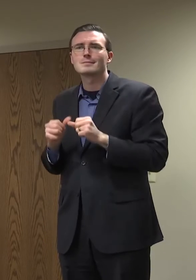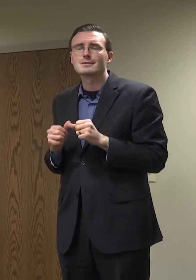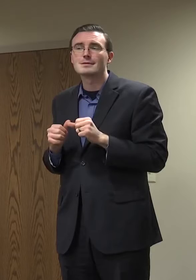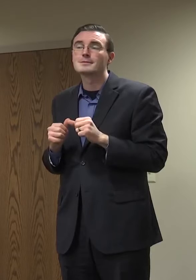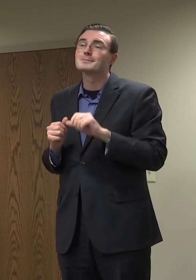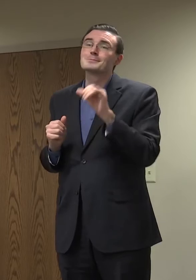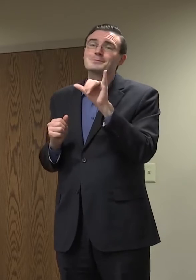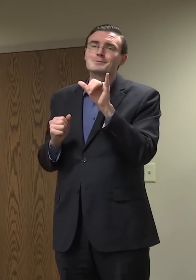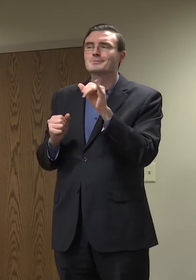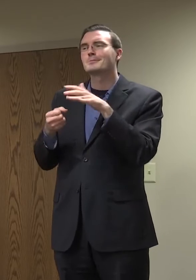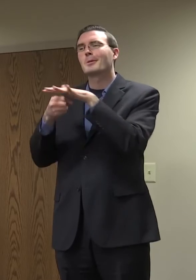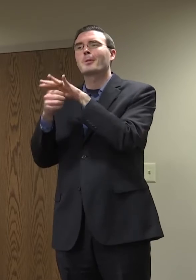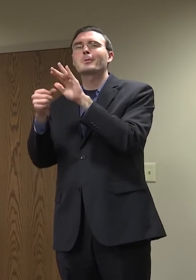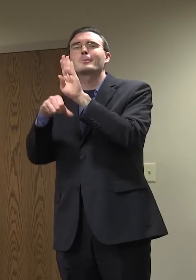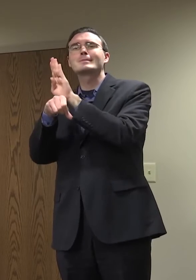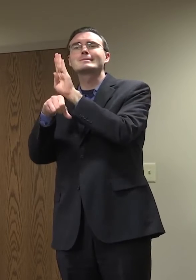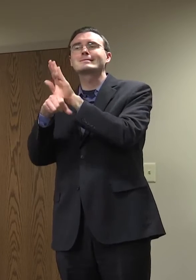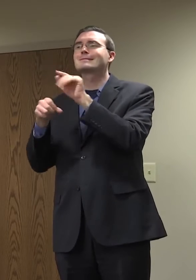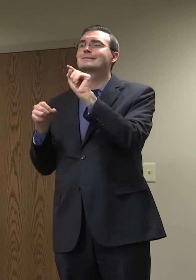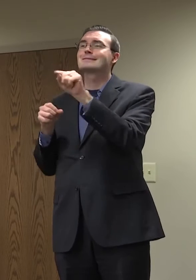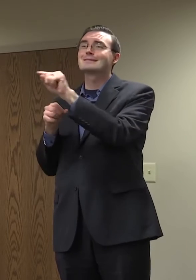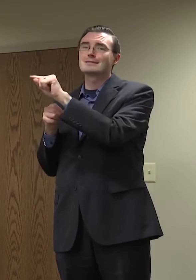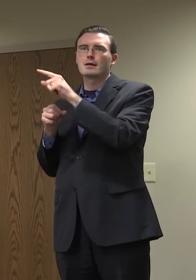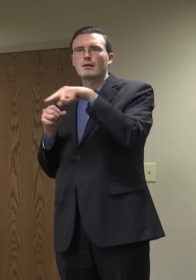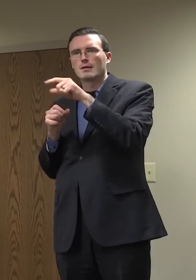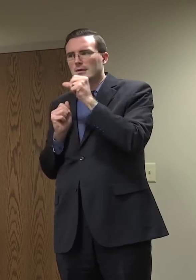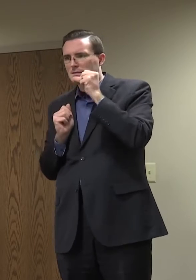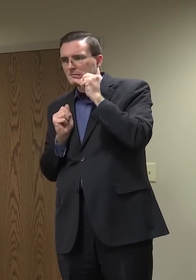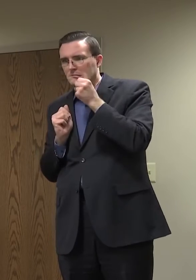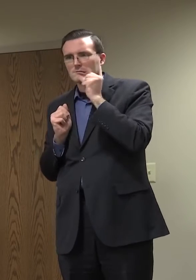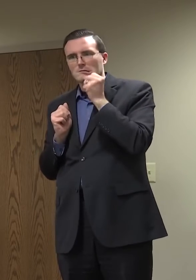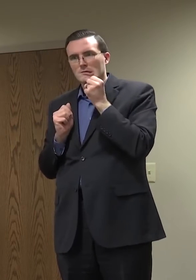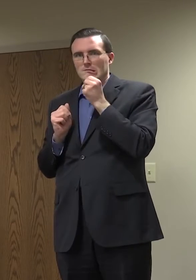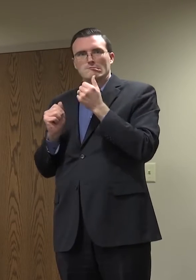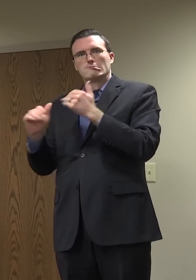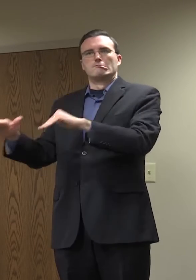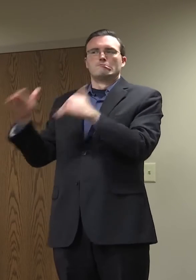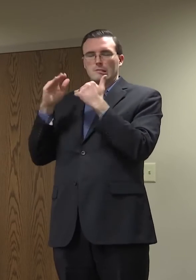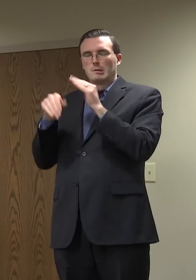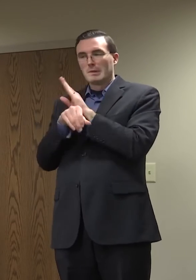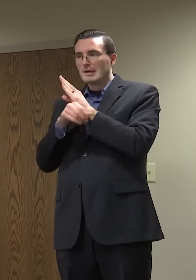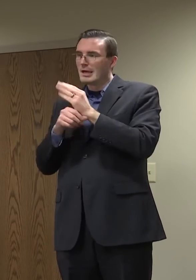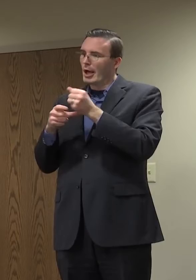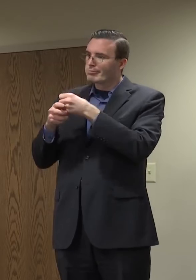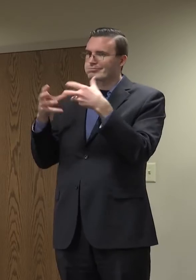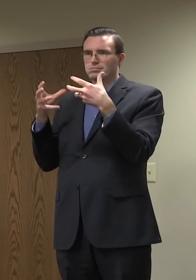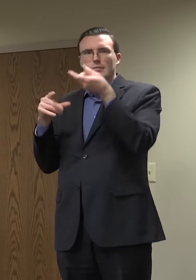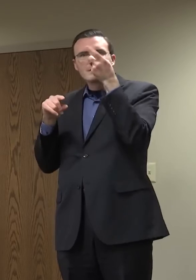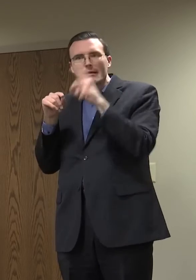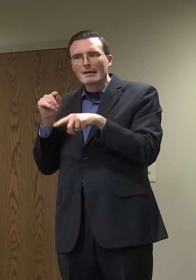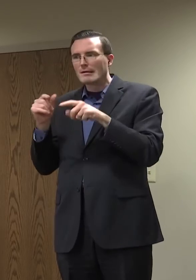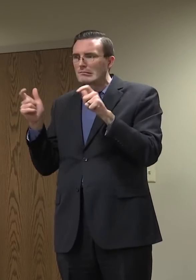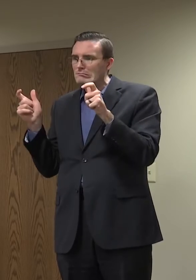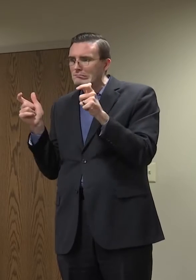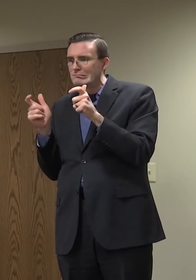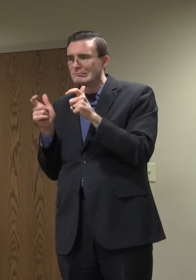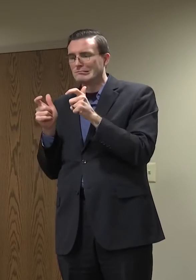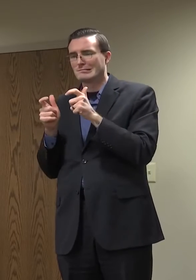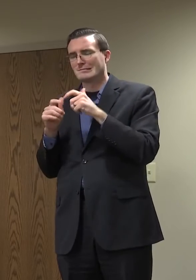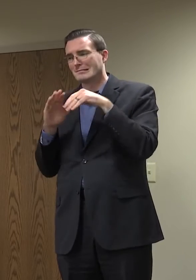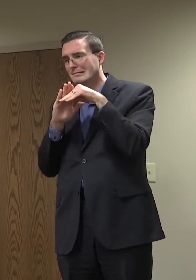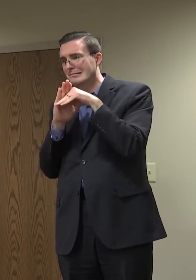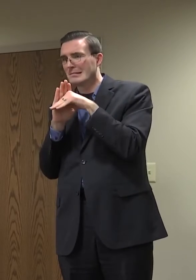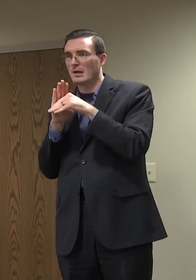continuing to support our local businesses that are suffering under these Tier 3 mitigations. Our hope is that we can continue this improved